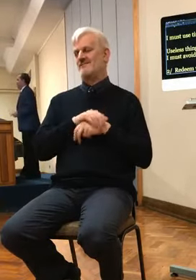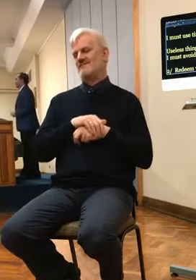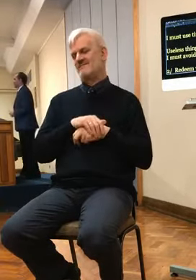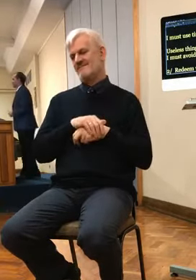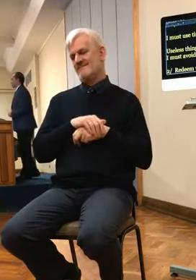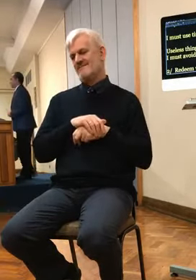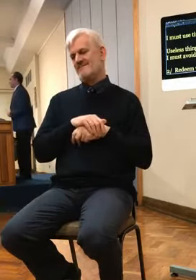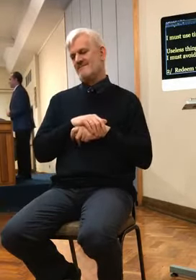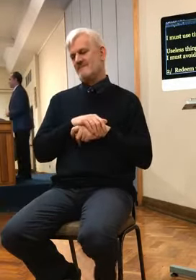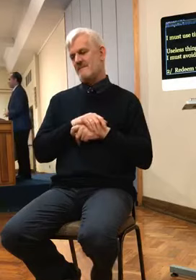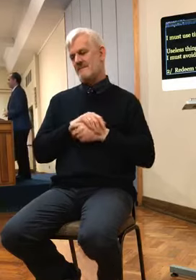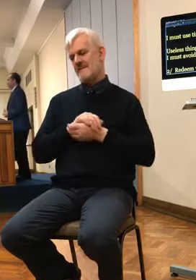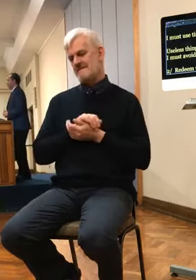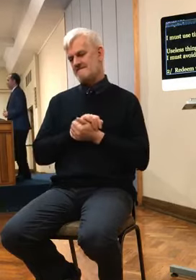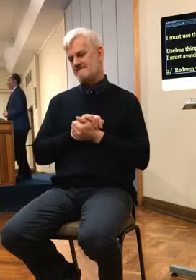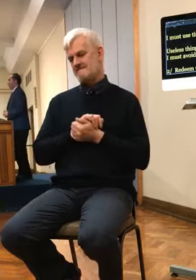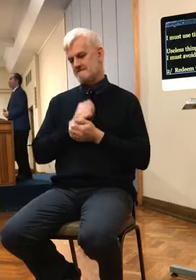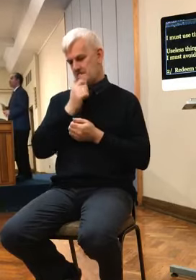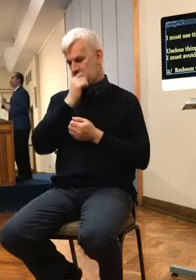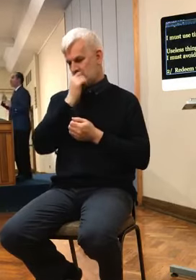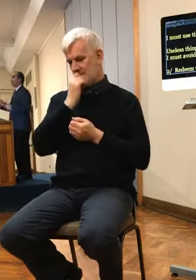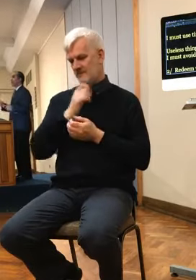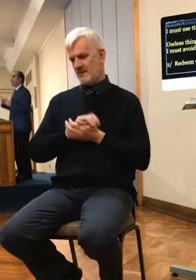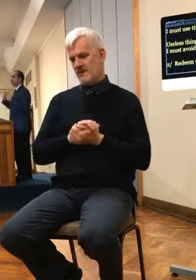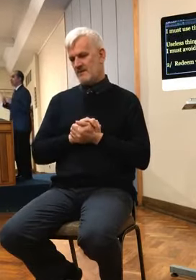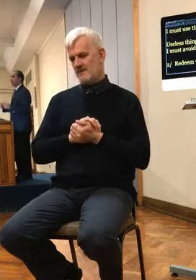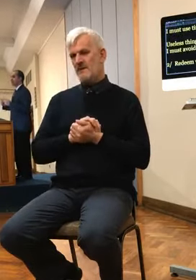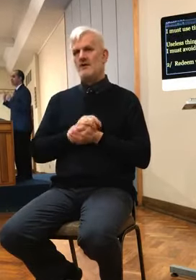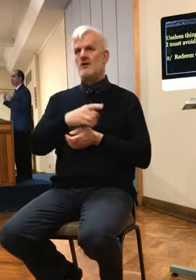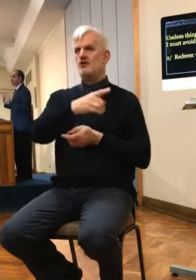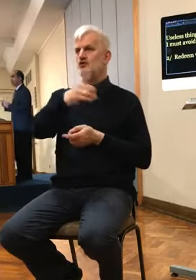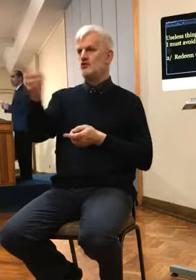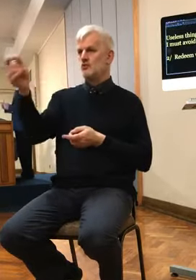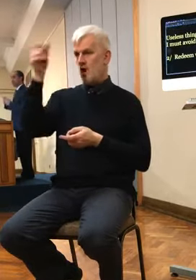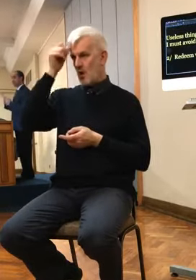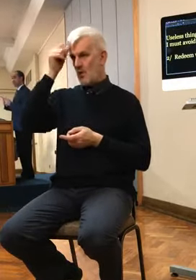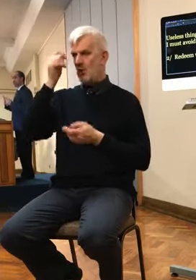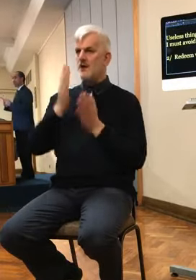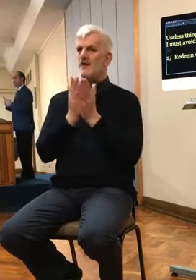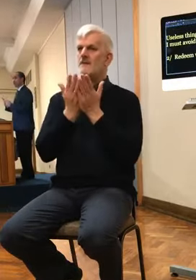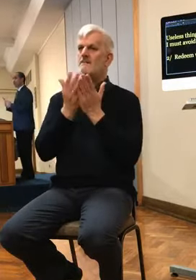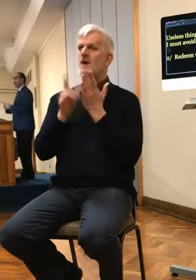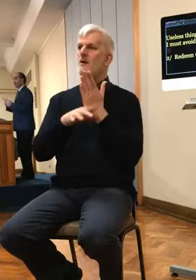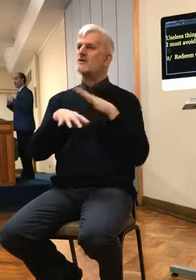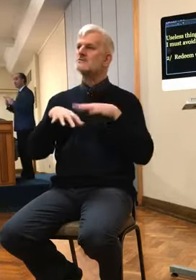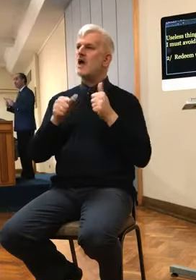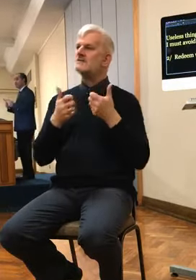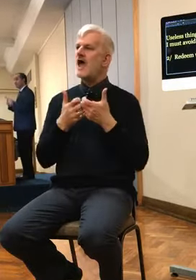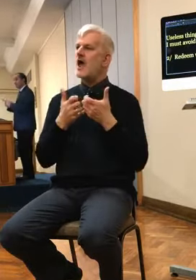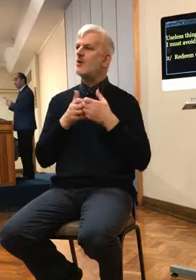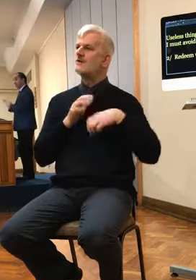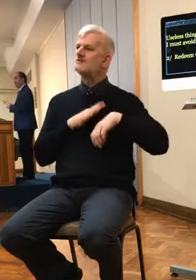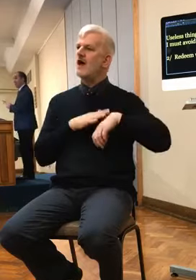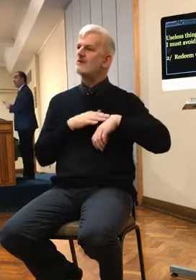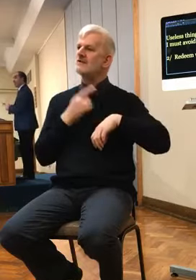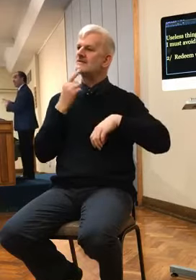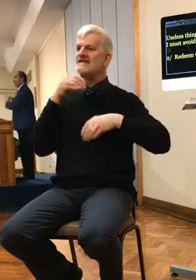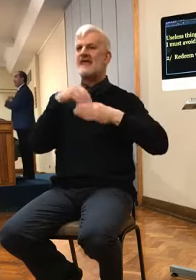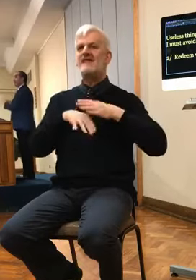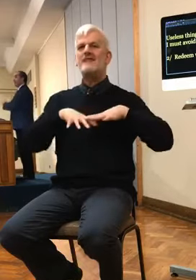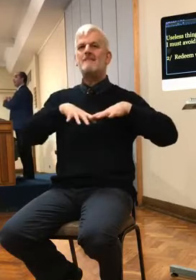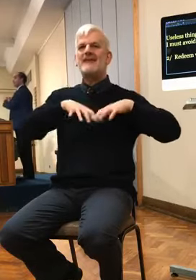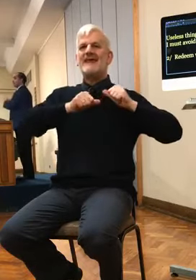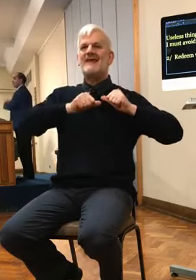My dear brothers and sisters, I'm sure you know that. The Bible begins with time, Genesis 1:1, in the beginning,